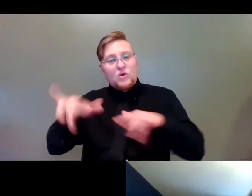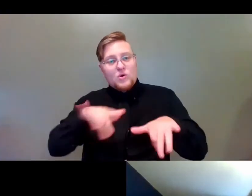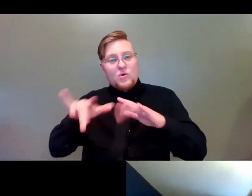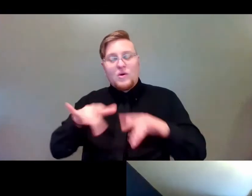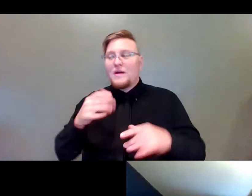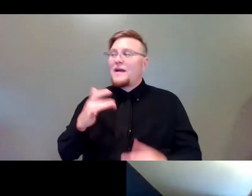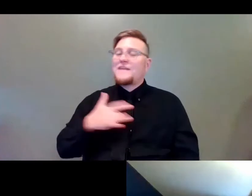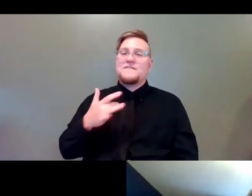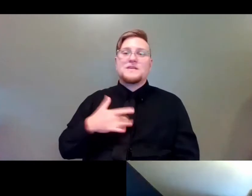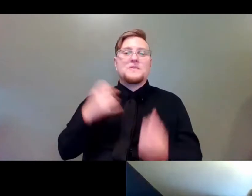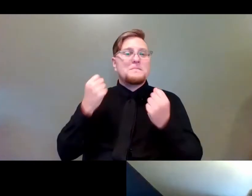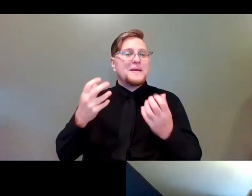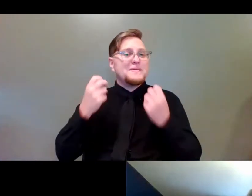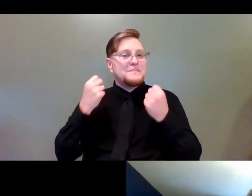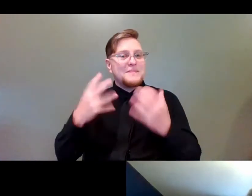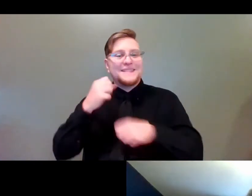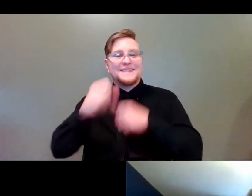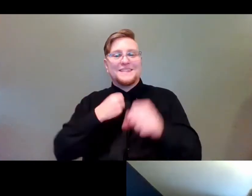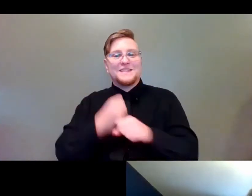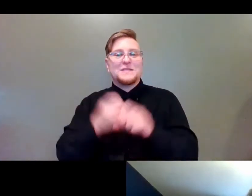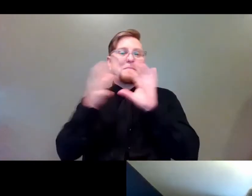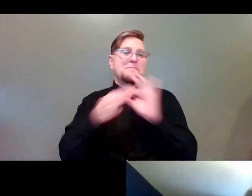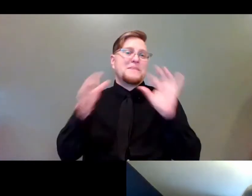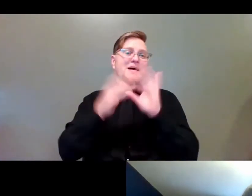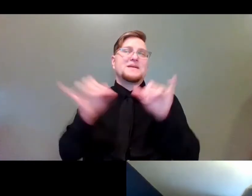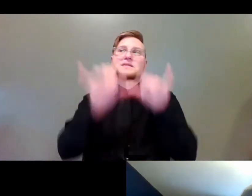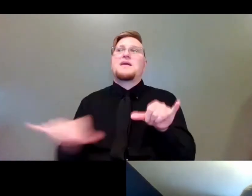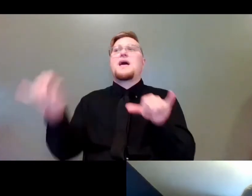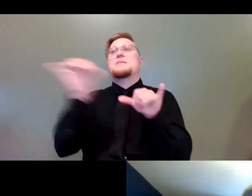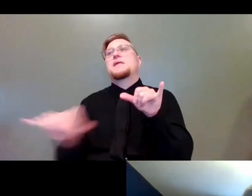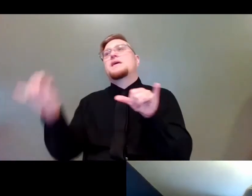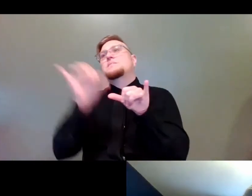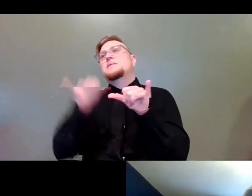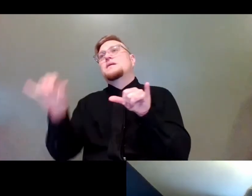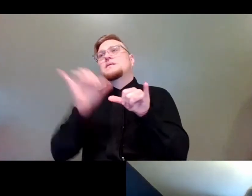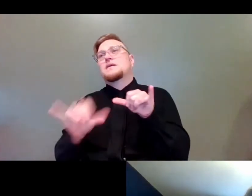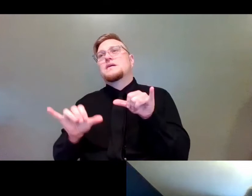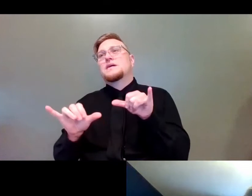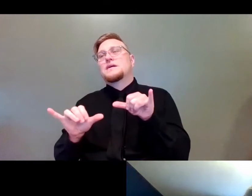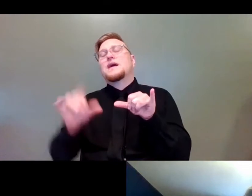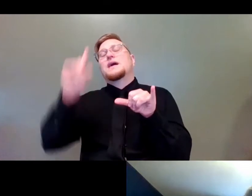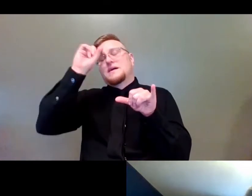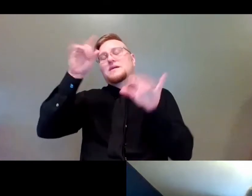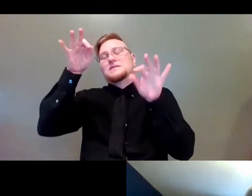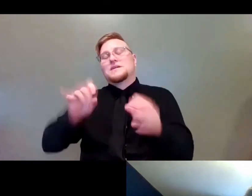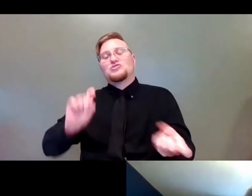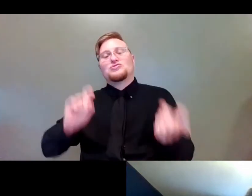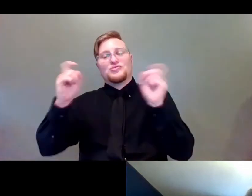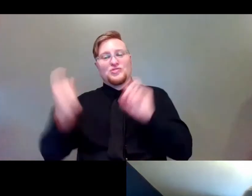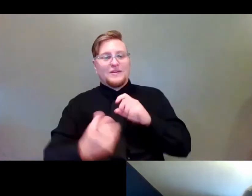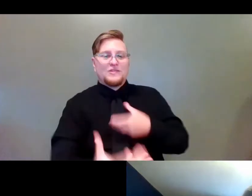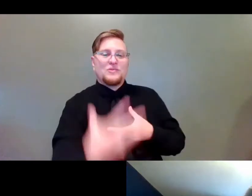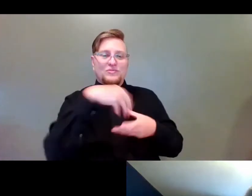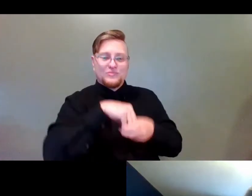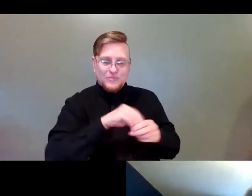for so many years. What if you use artistry, creativity, and activism? And what if you take